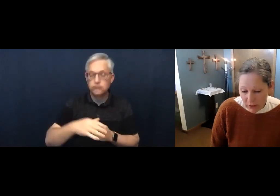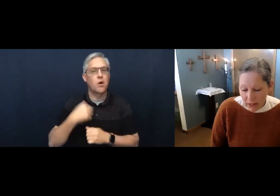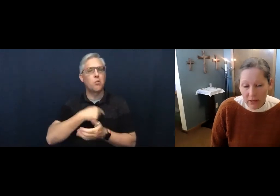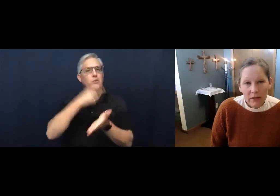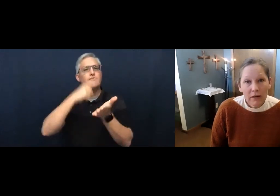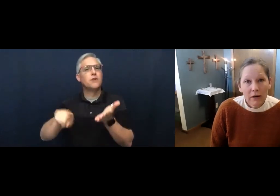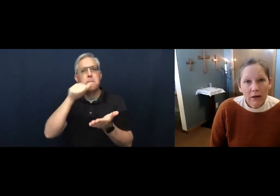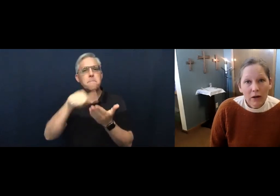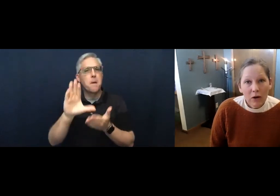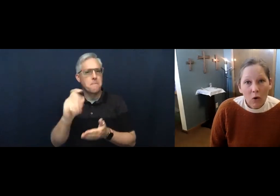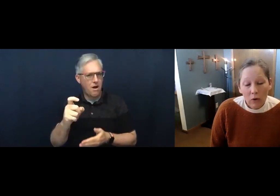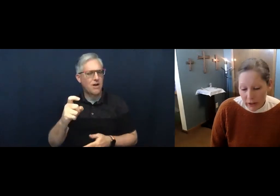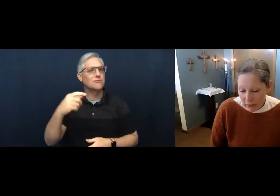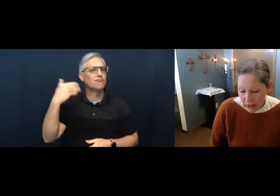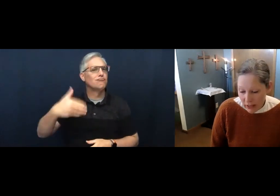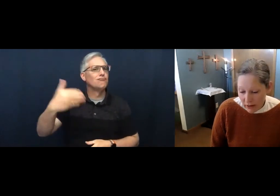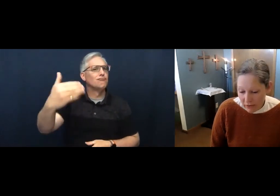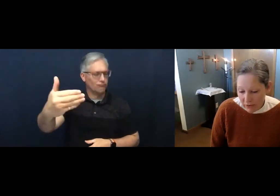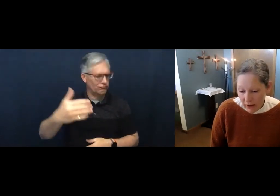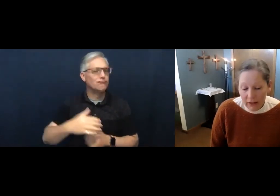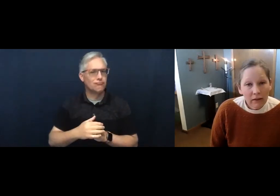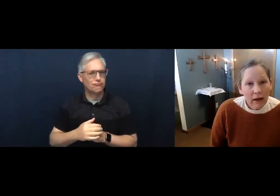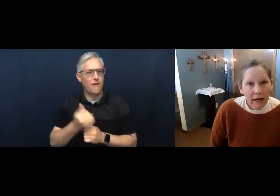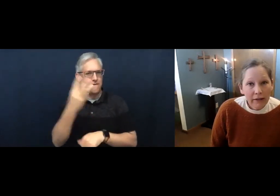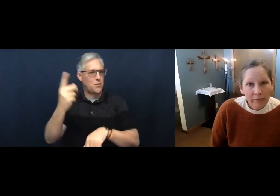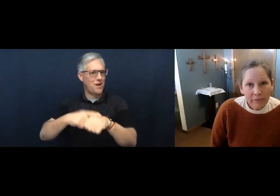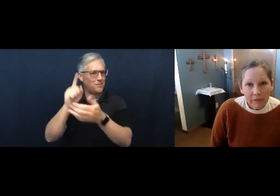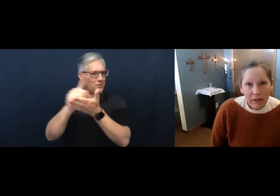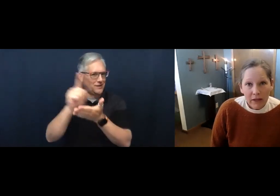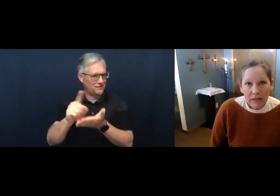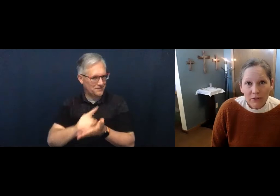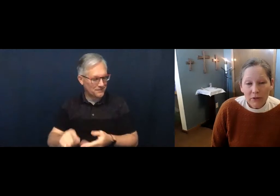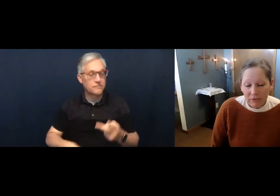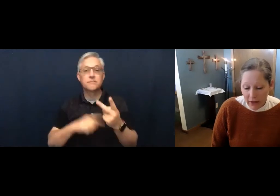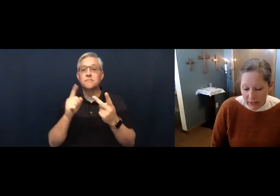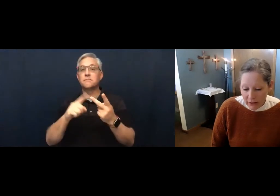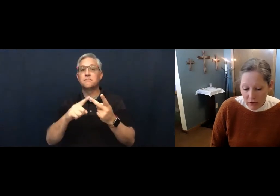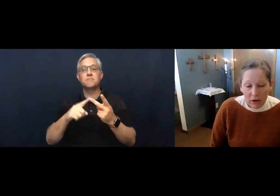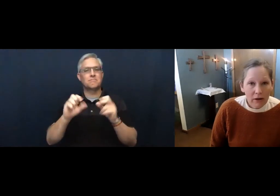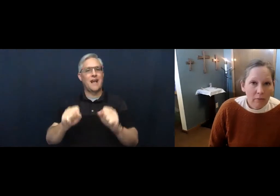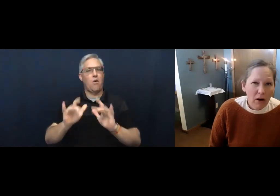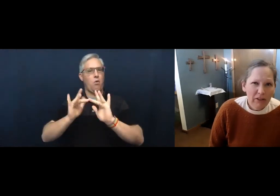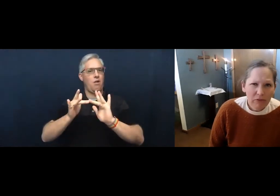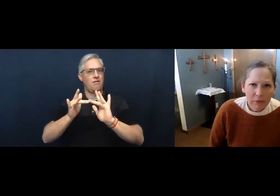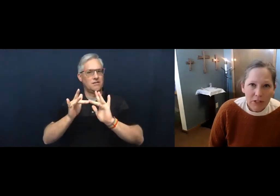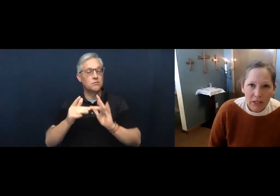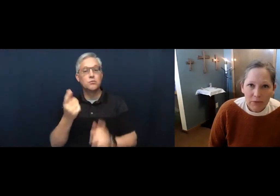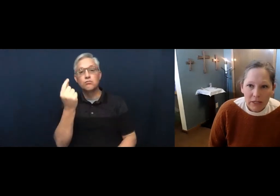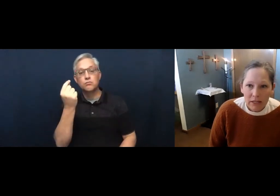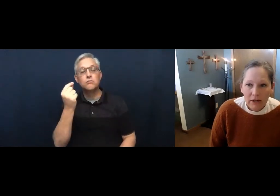week. Or you can give online. And so you can find all the information that you need